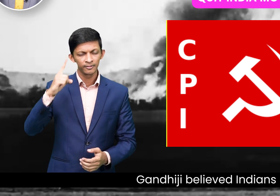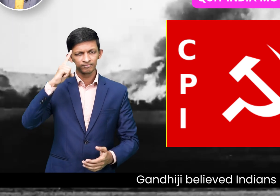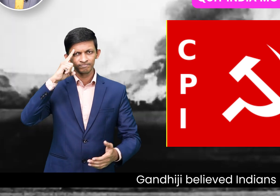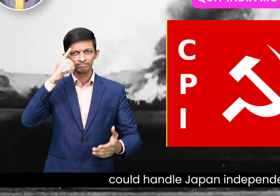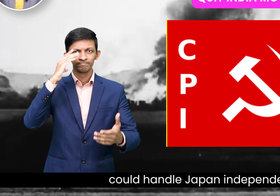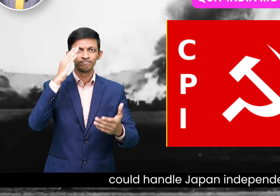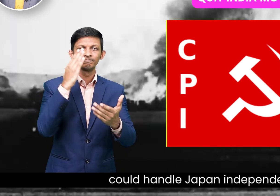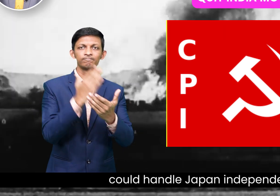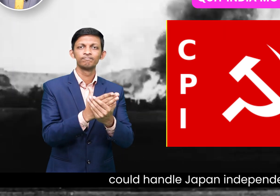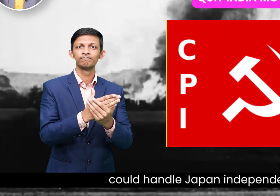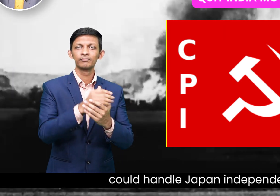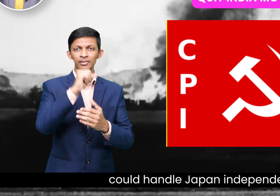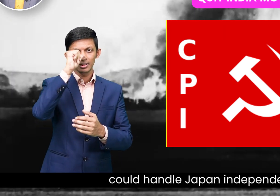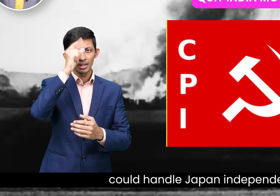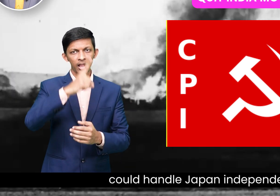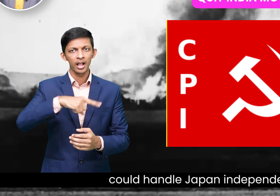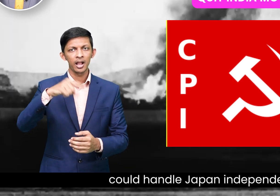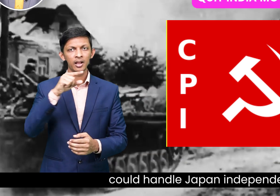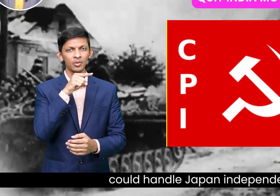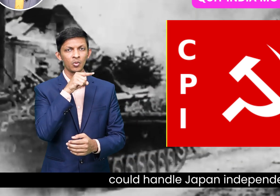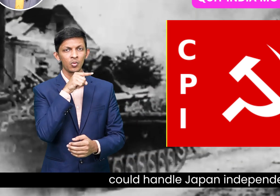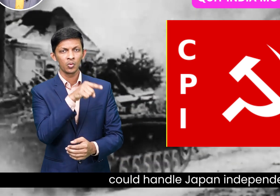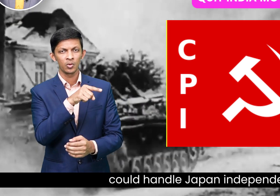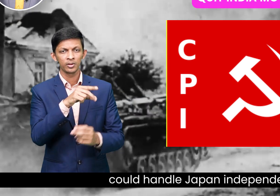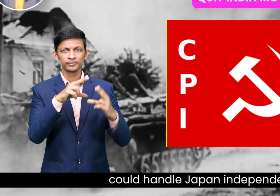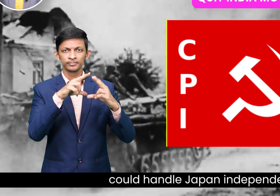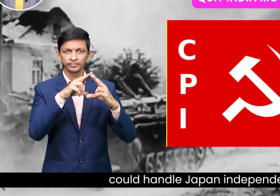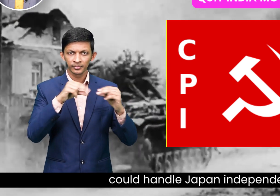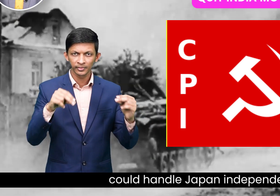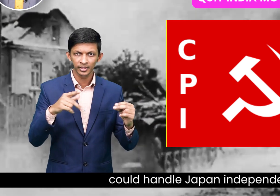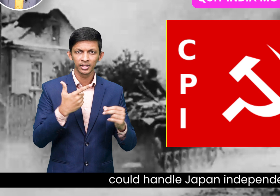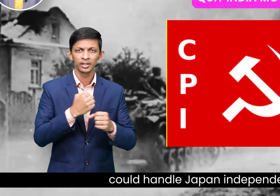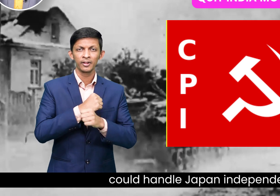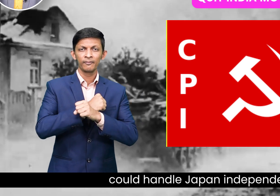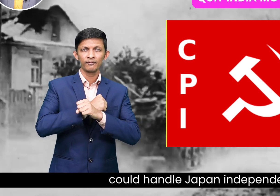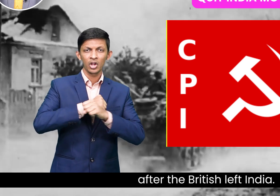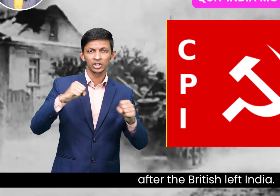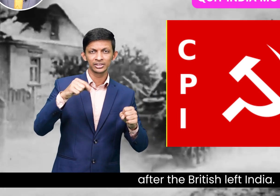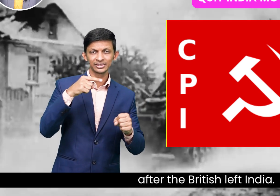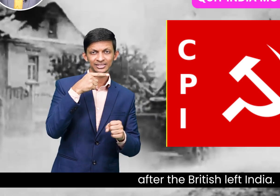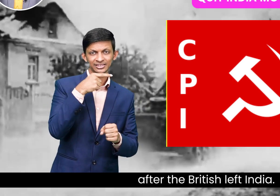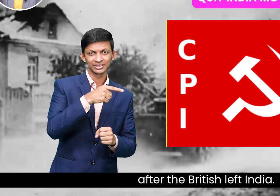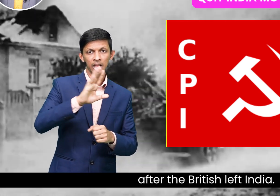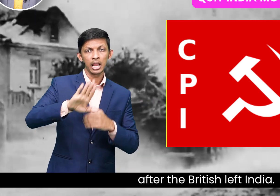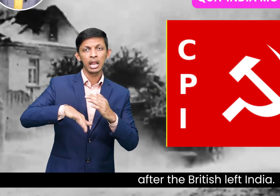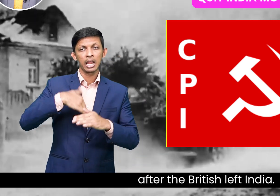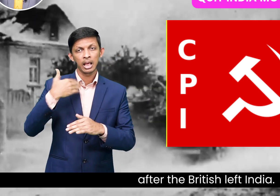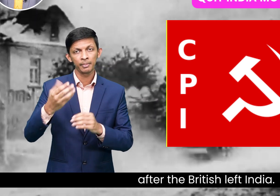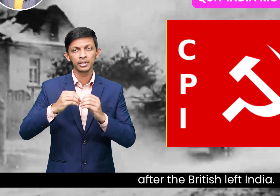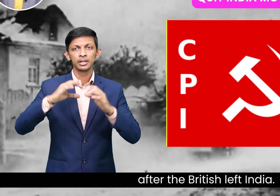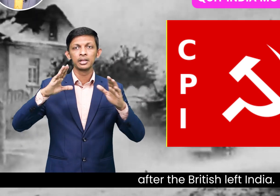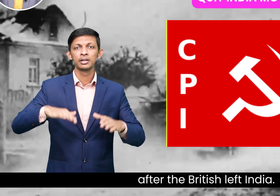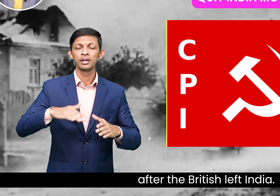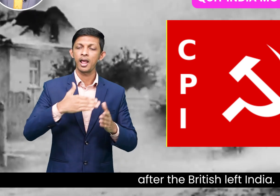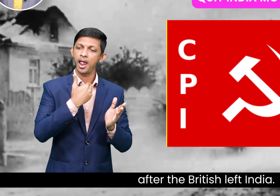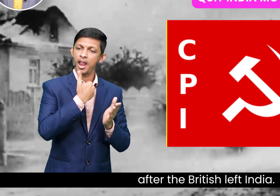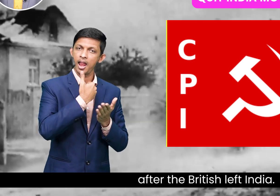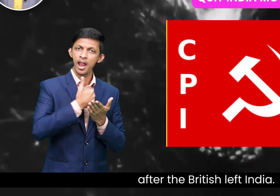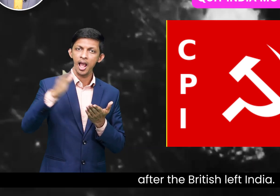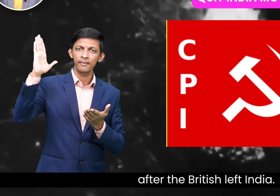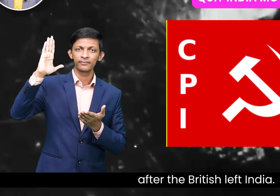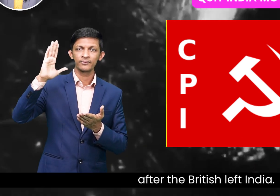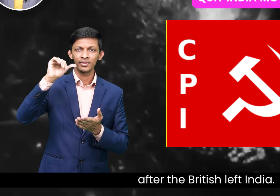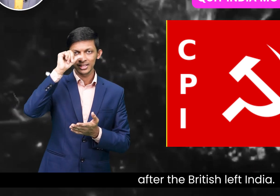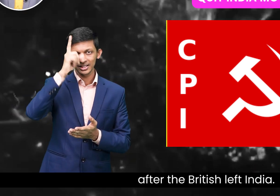Gandhiji believed Indians could handle Japan independently after the British left India.